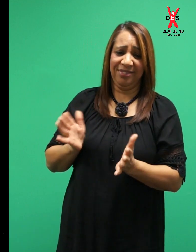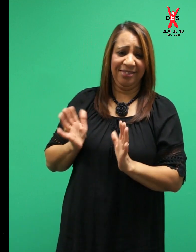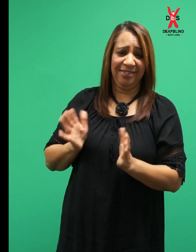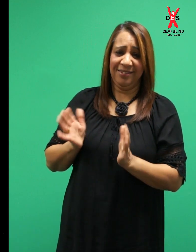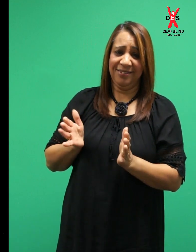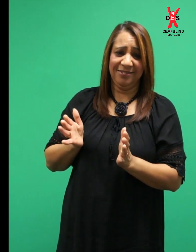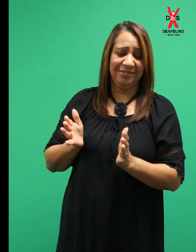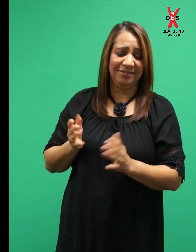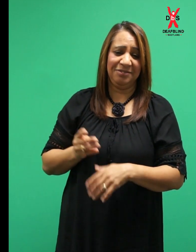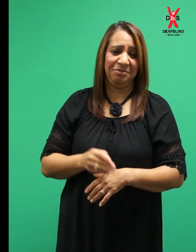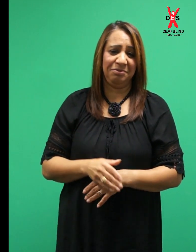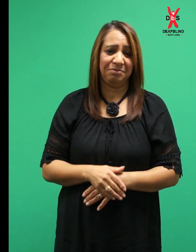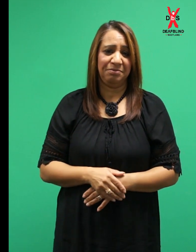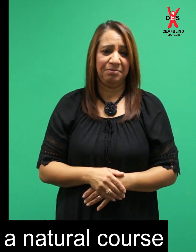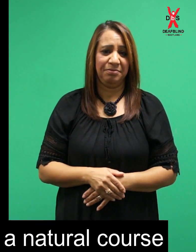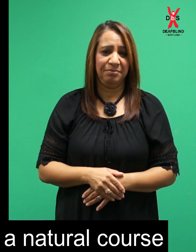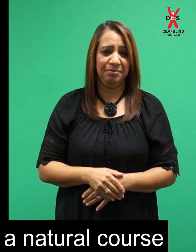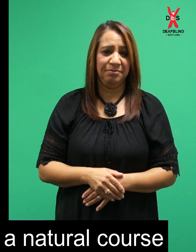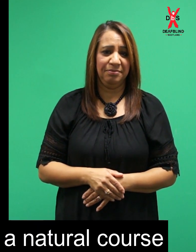mistake with me.